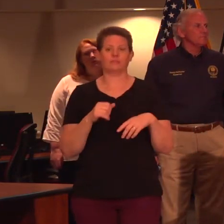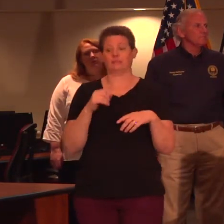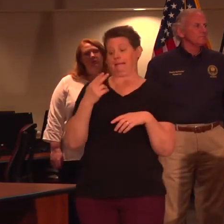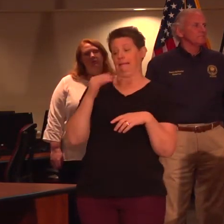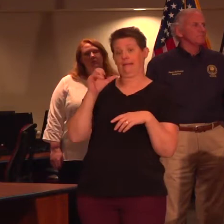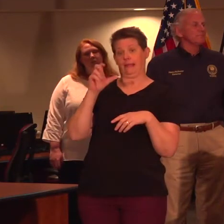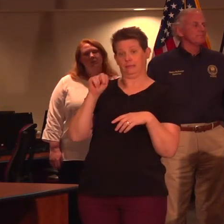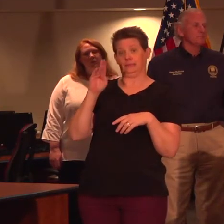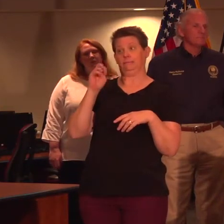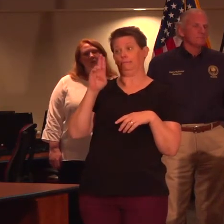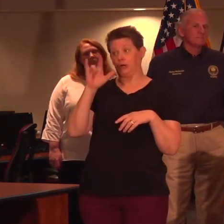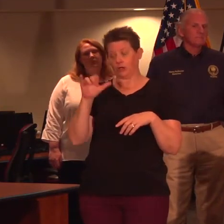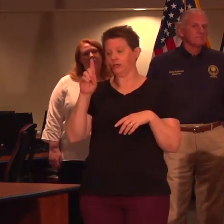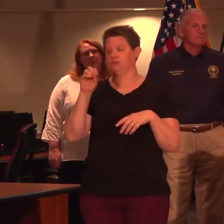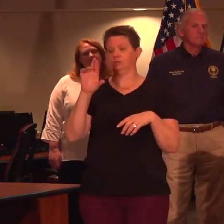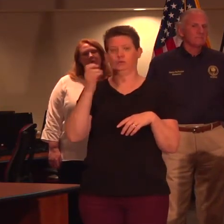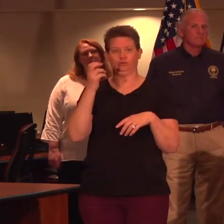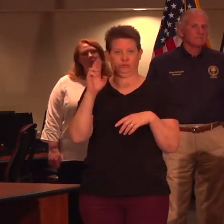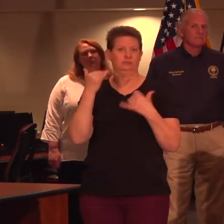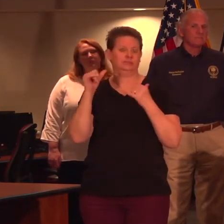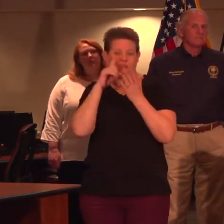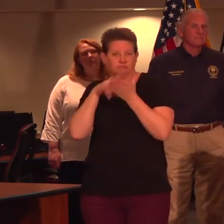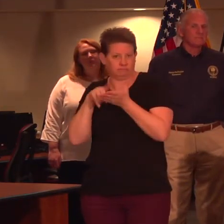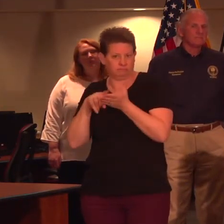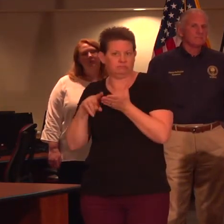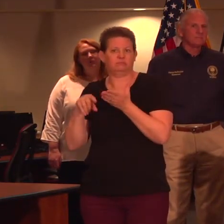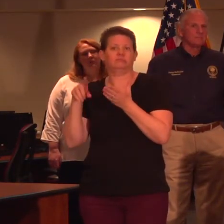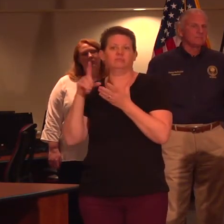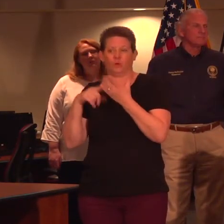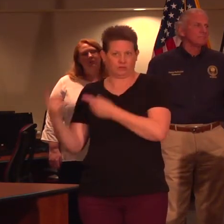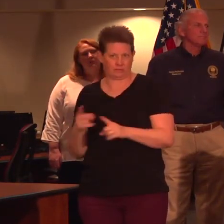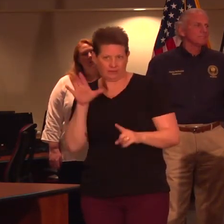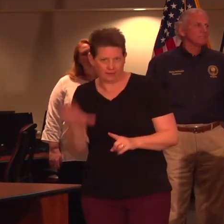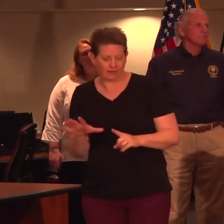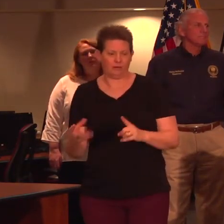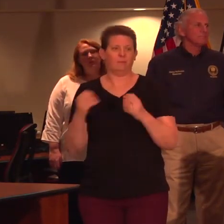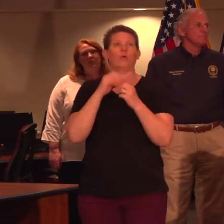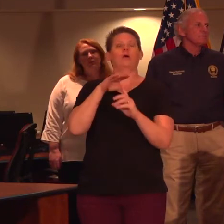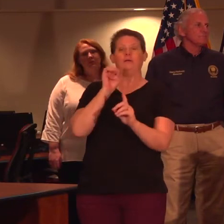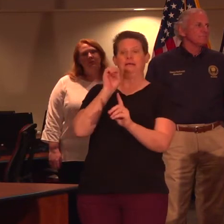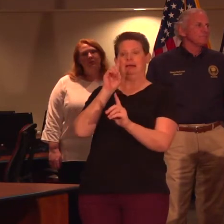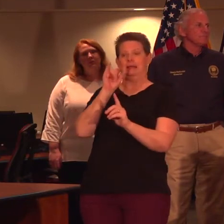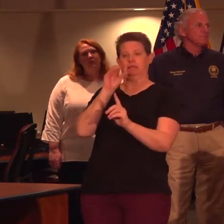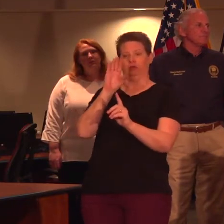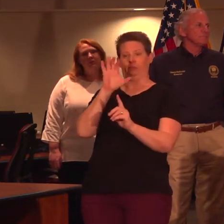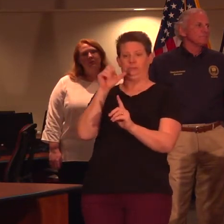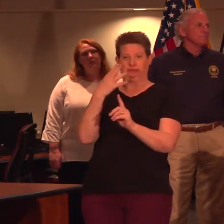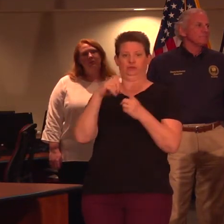Hampton, Berkeley, and Dorchester counties. More surveying is required also from Edisto Beach to Kiowa